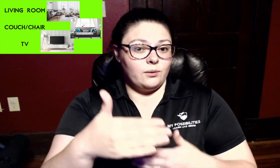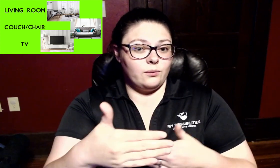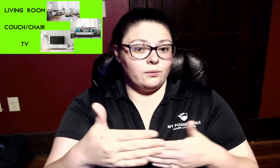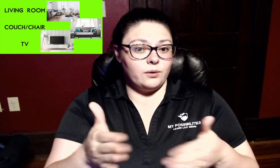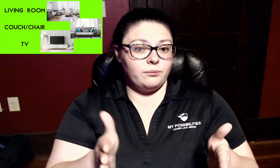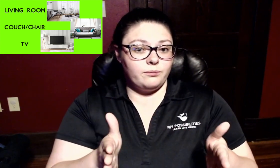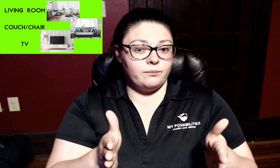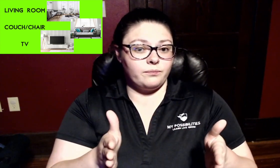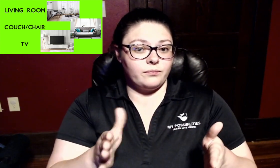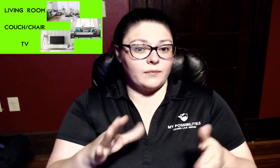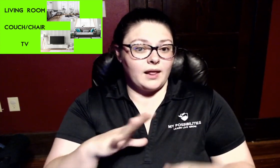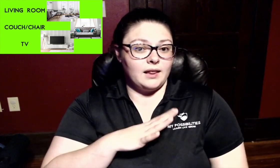room.